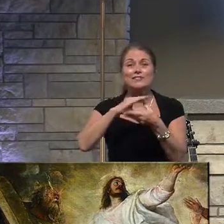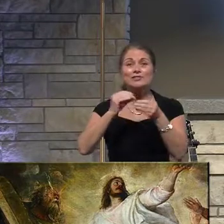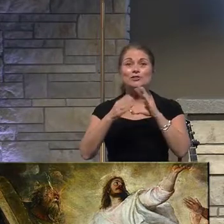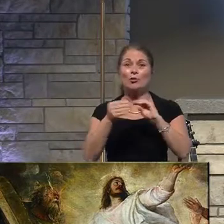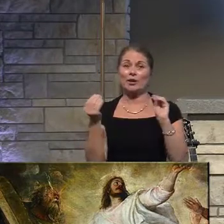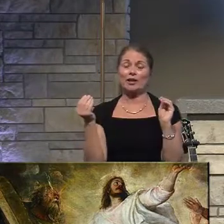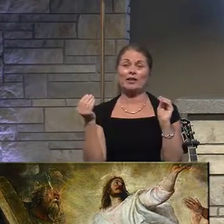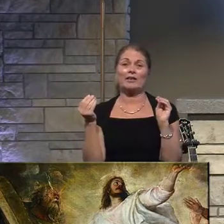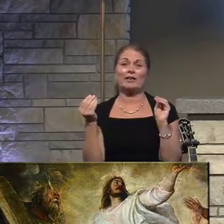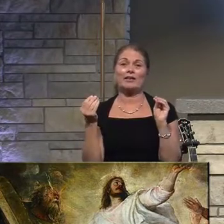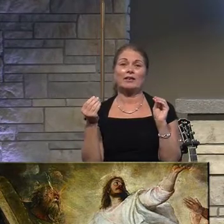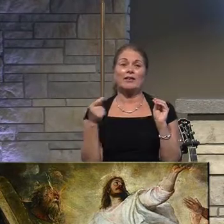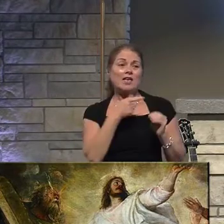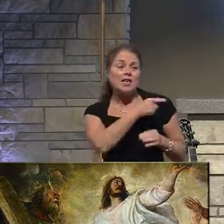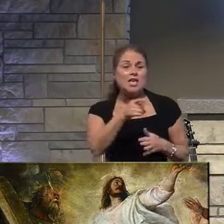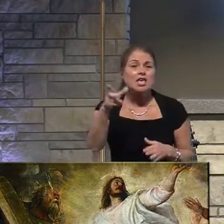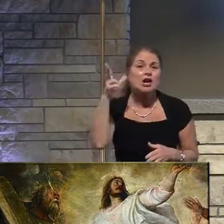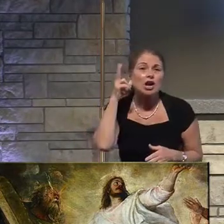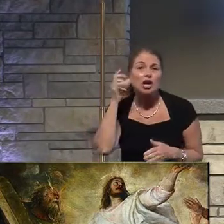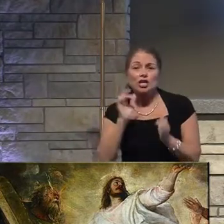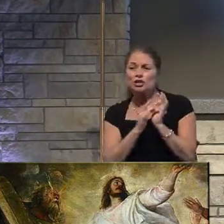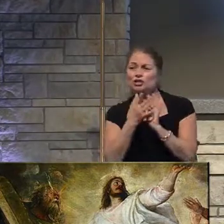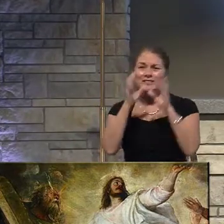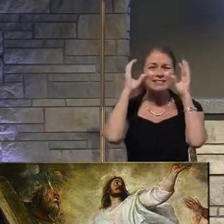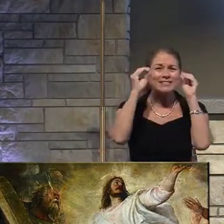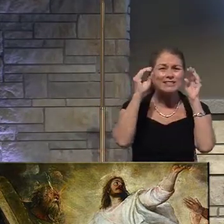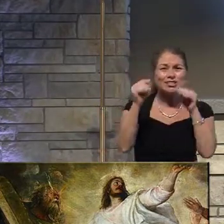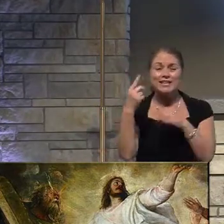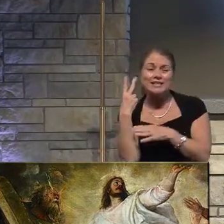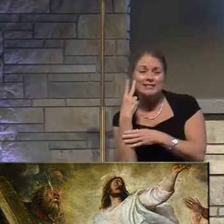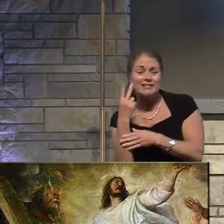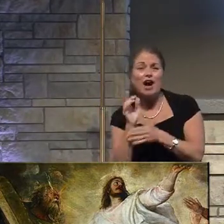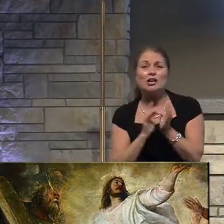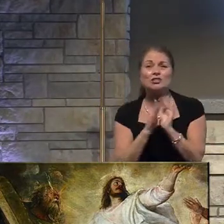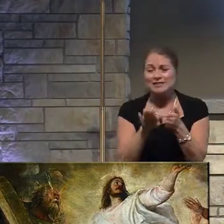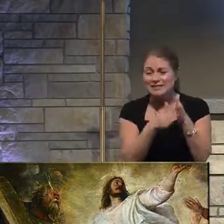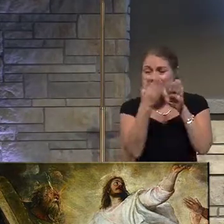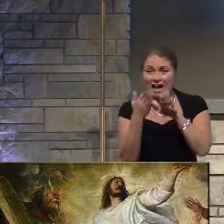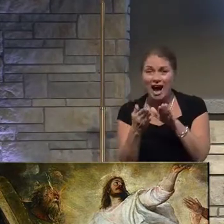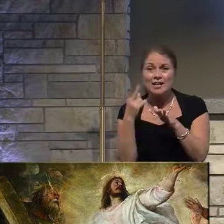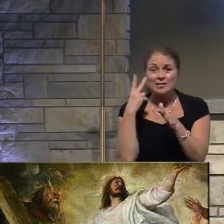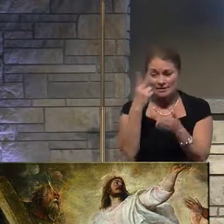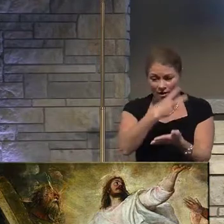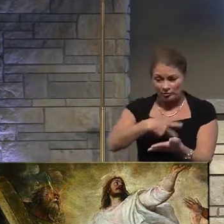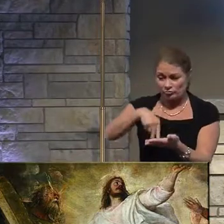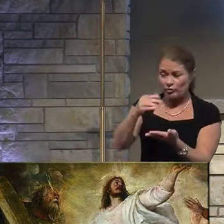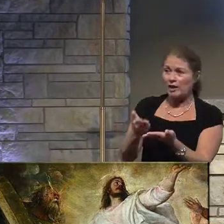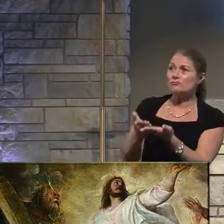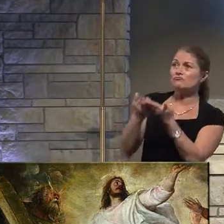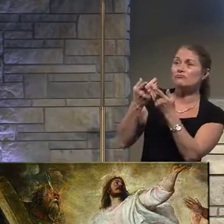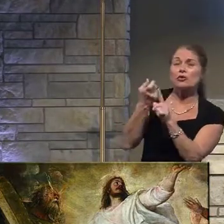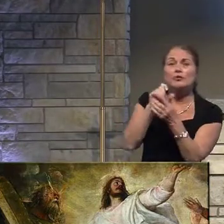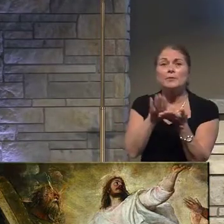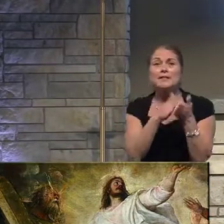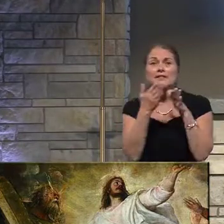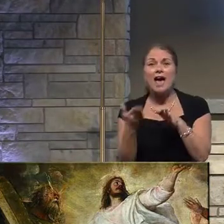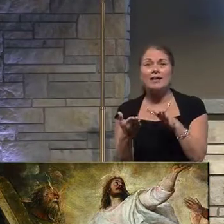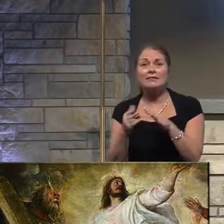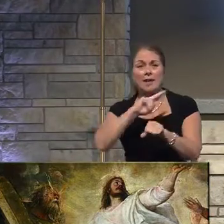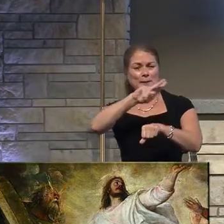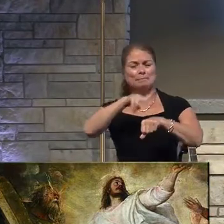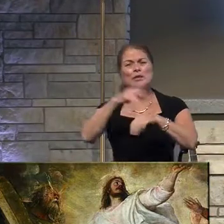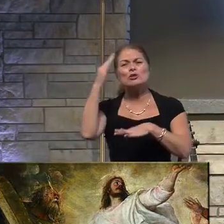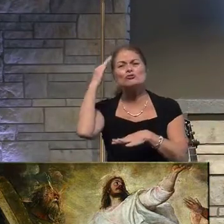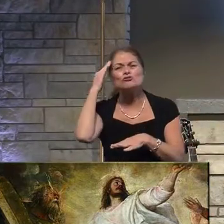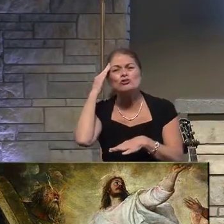story. He heard Jesus' teaching. He saw Jesus die and rise again from the dead. Peter